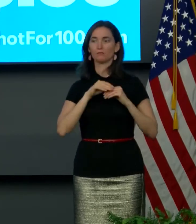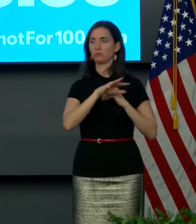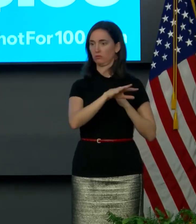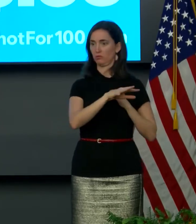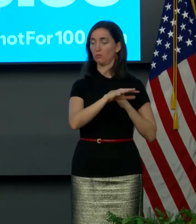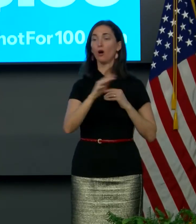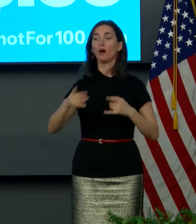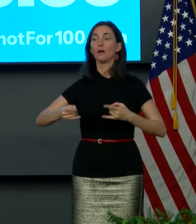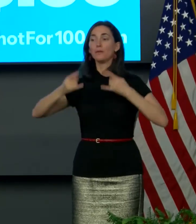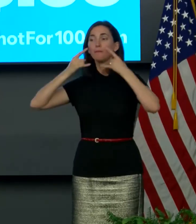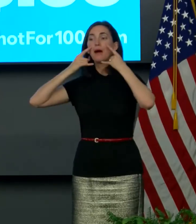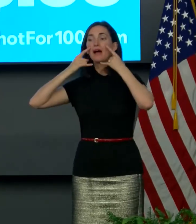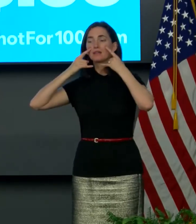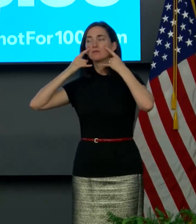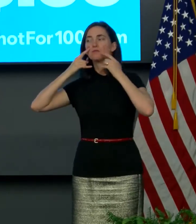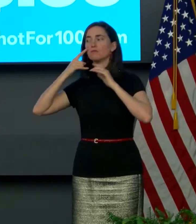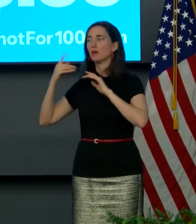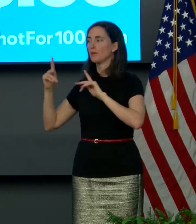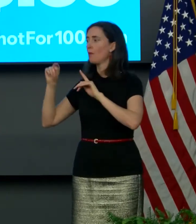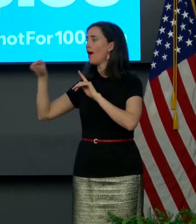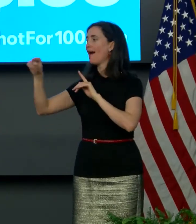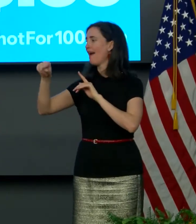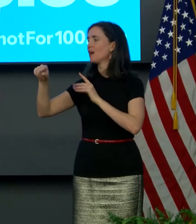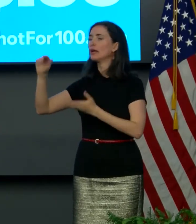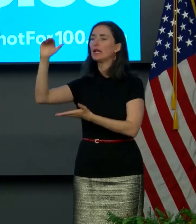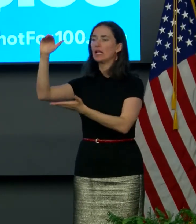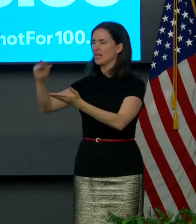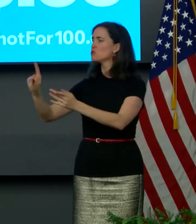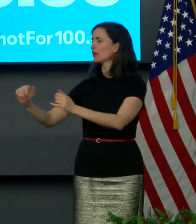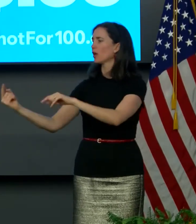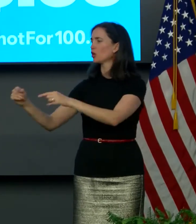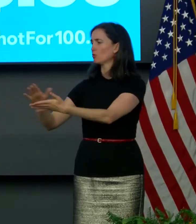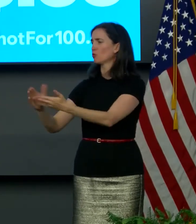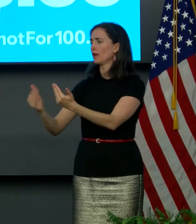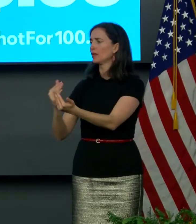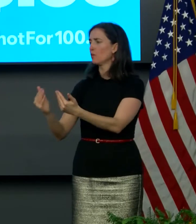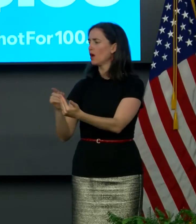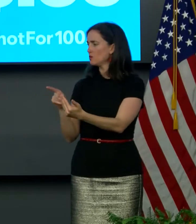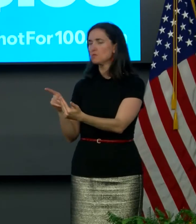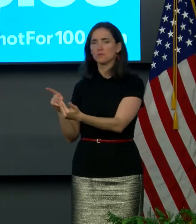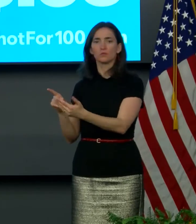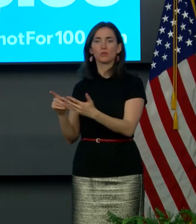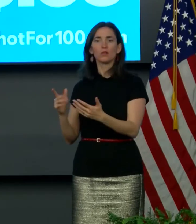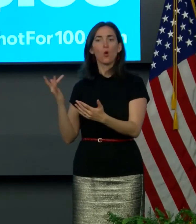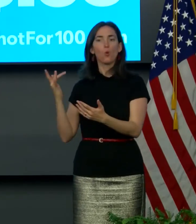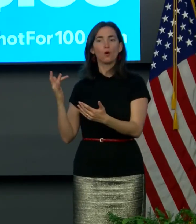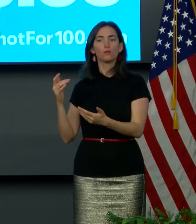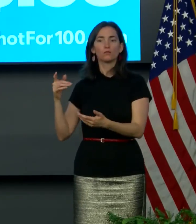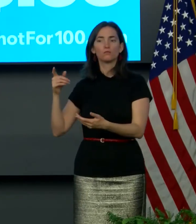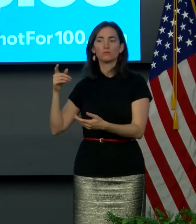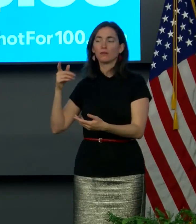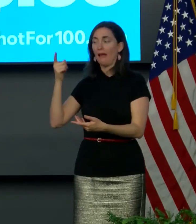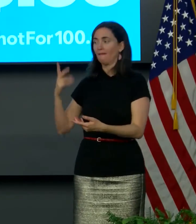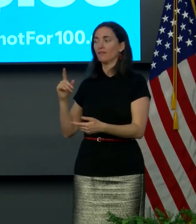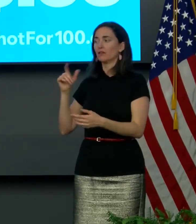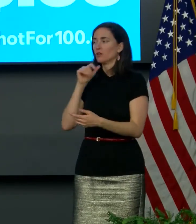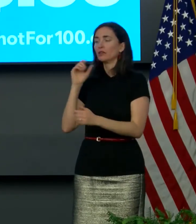So we just all need to just understand how significant this